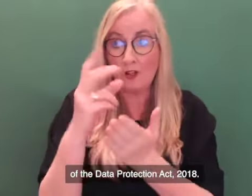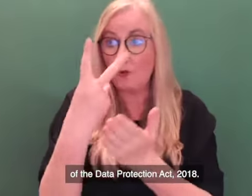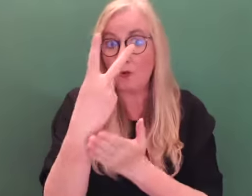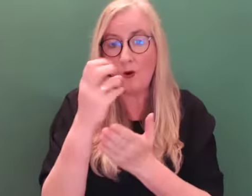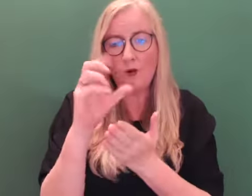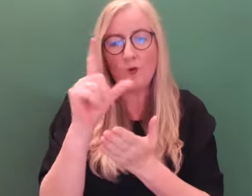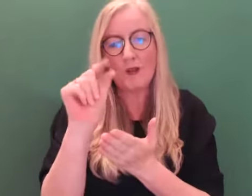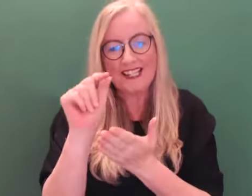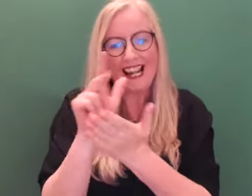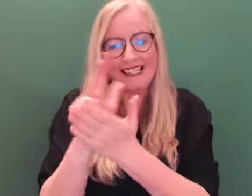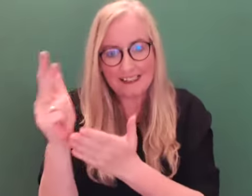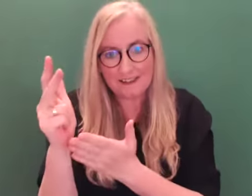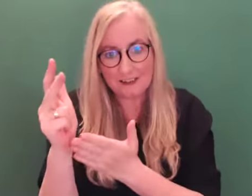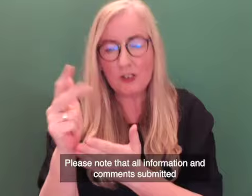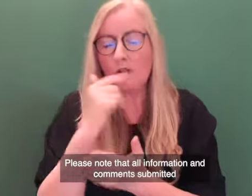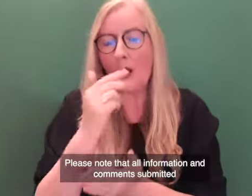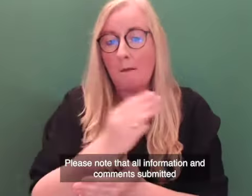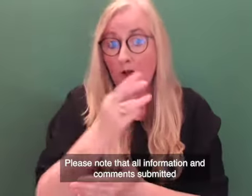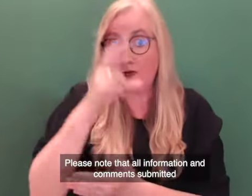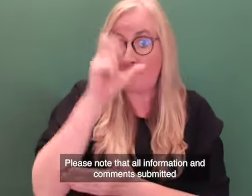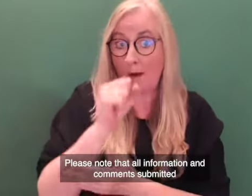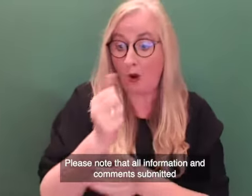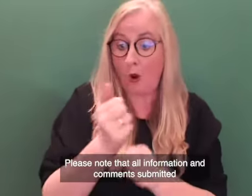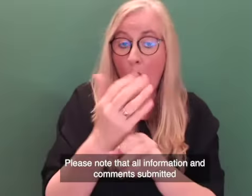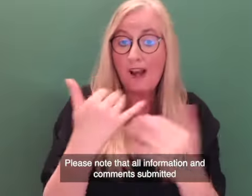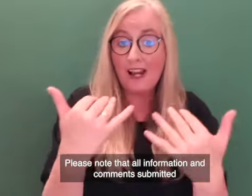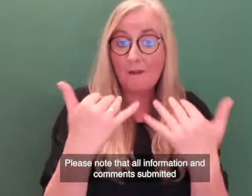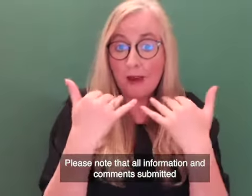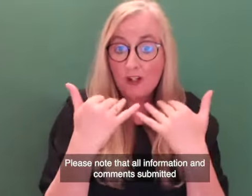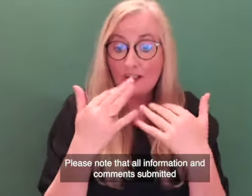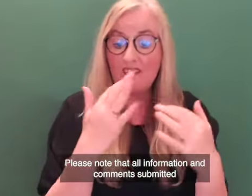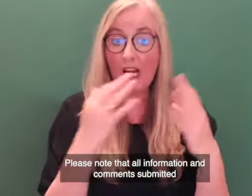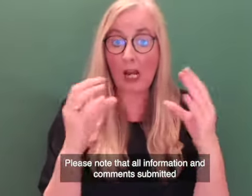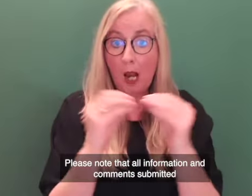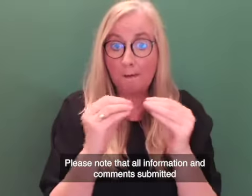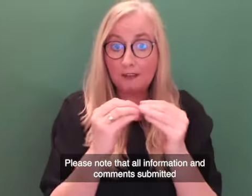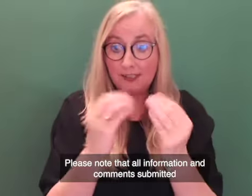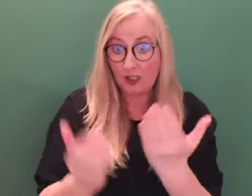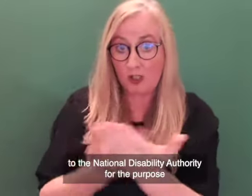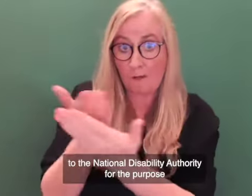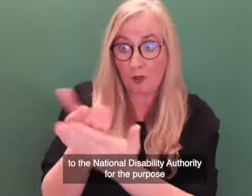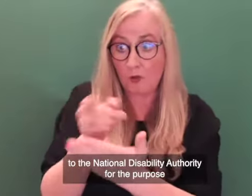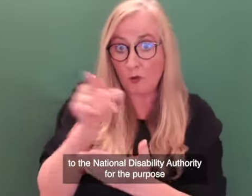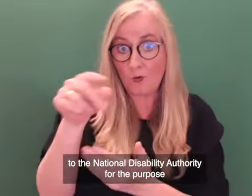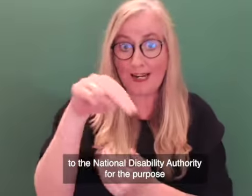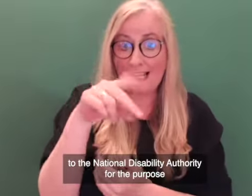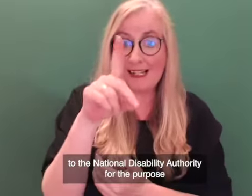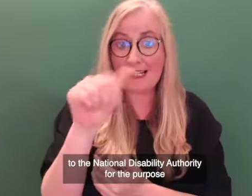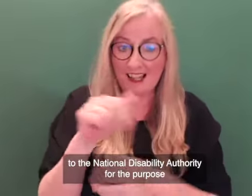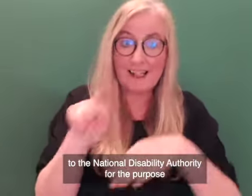2018. Please note that all information and comments submitted to the National Disability